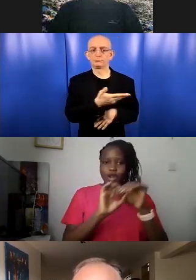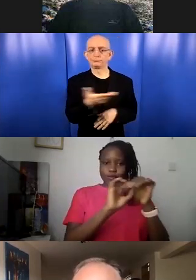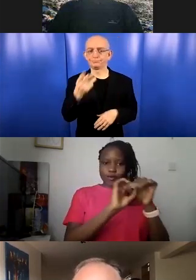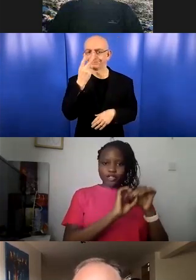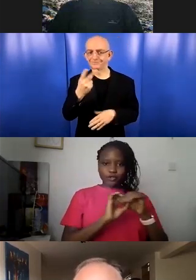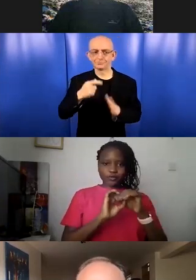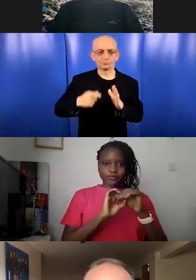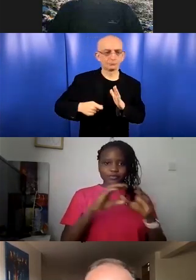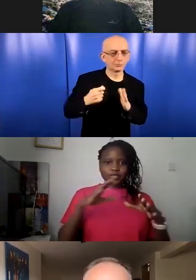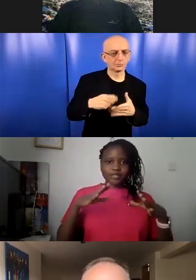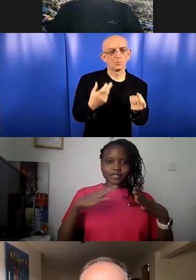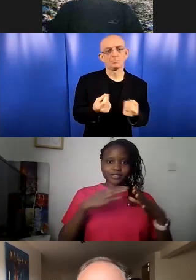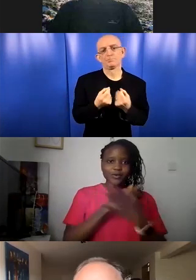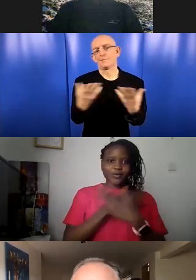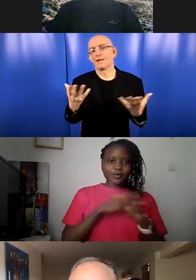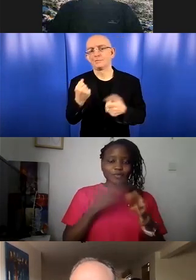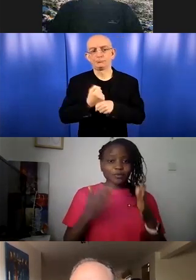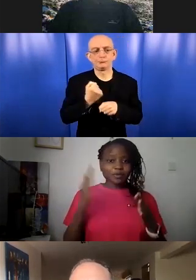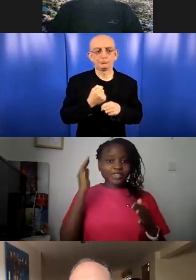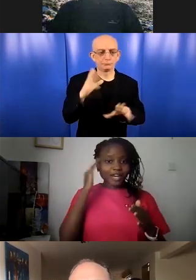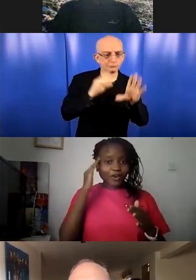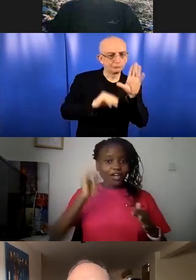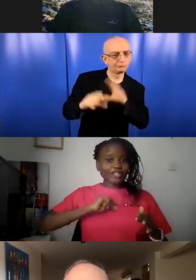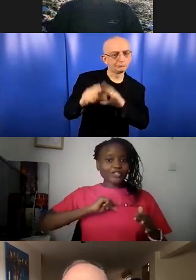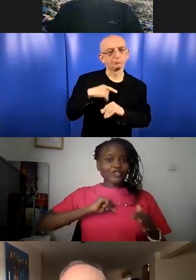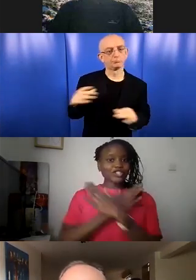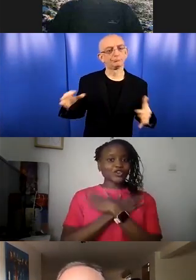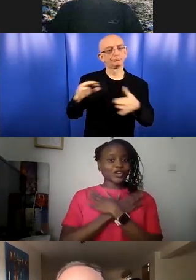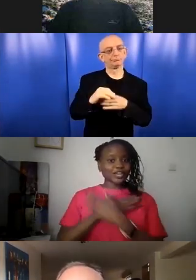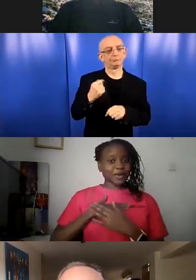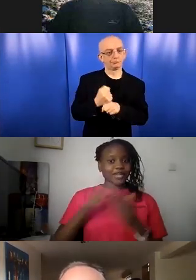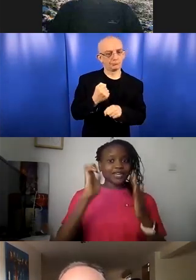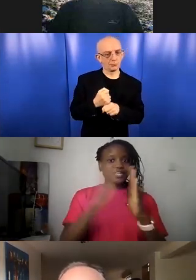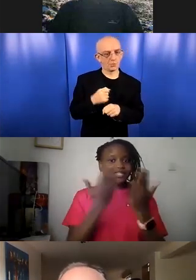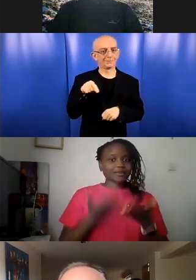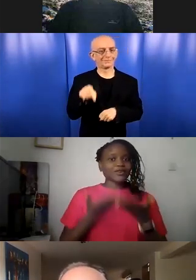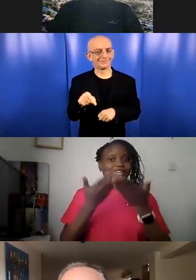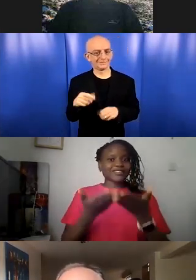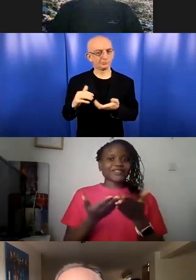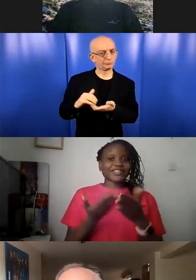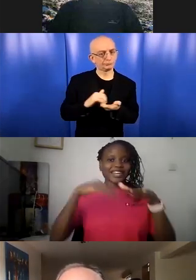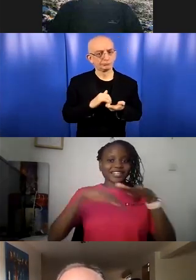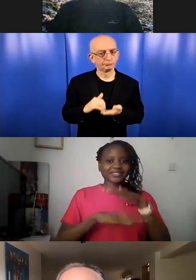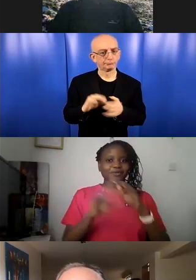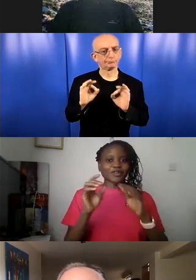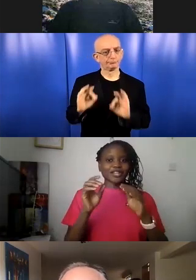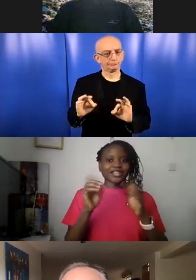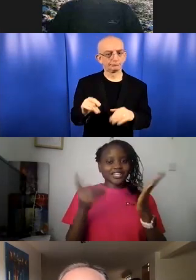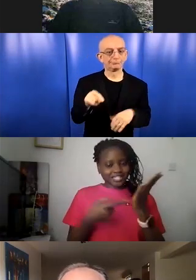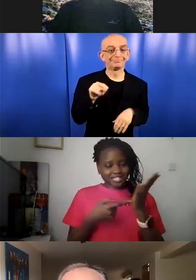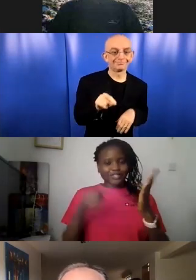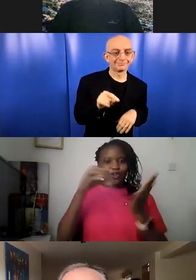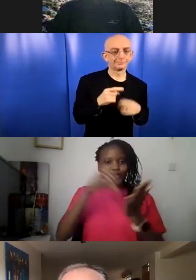here may recognize my colleague Georgine, who's on the call here. eKitabu delivers accessible digital content for inclusive and